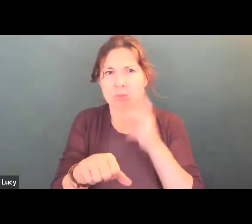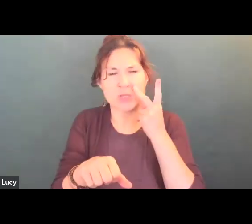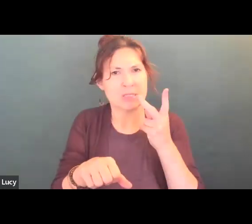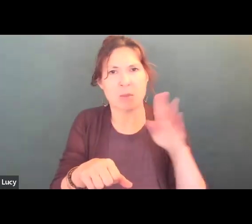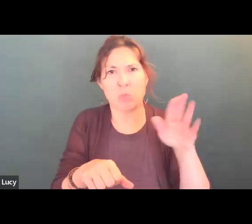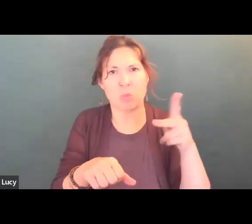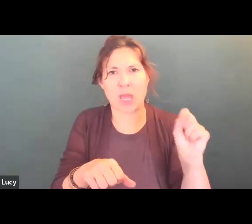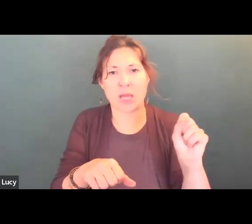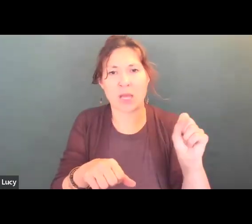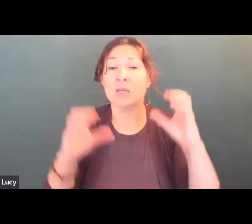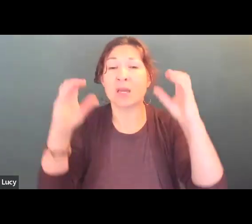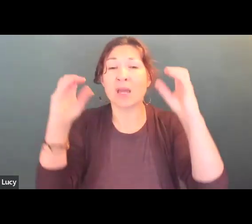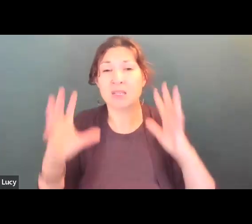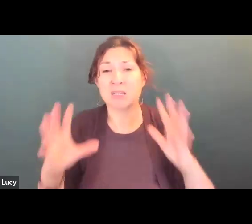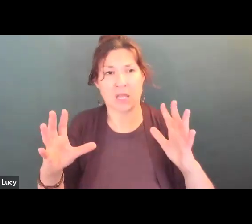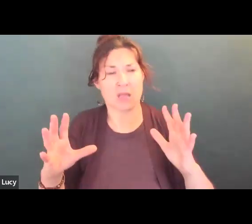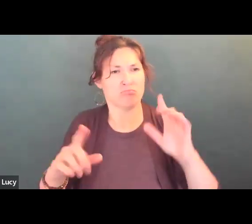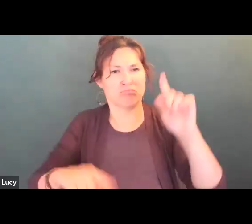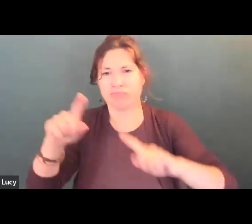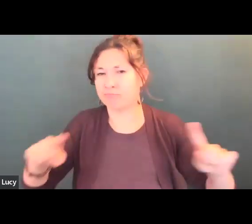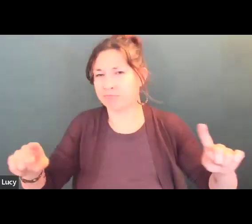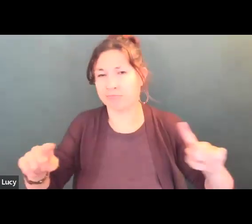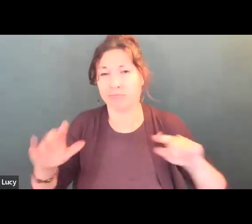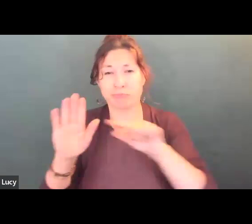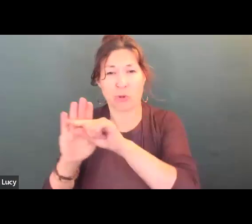Educators work together across grade levels and content